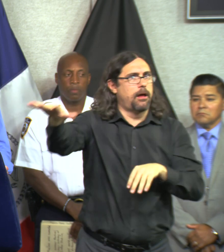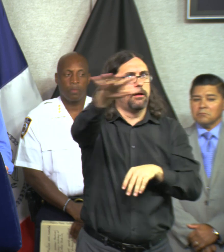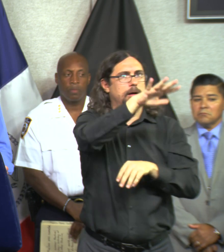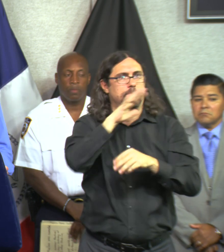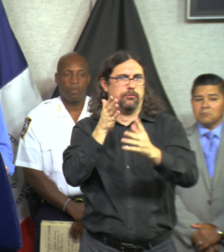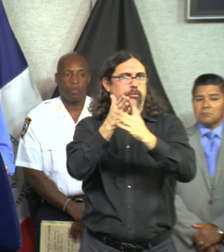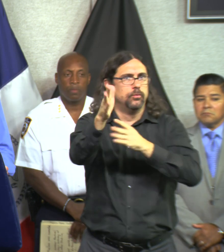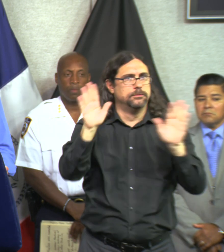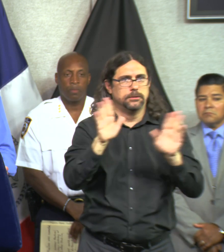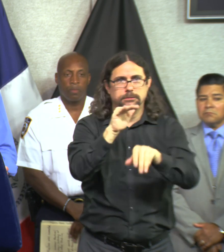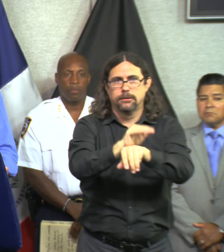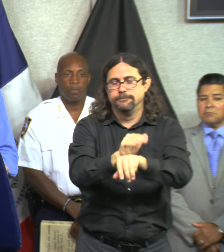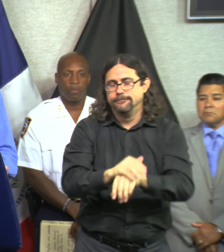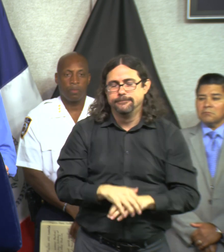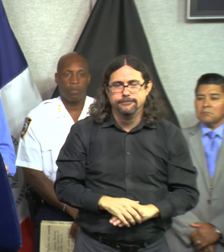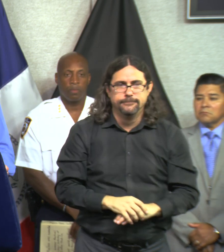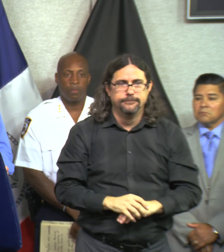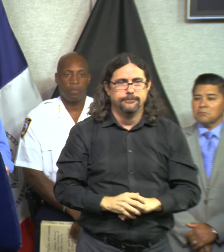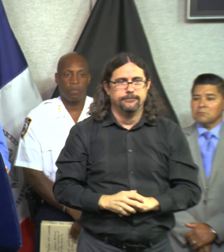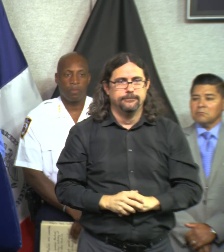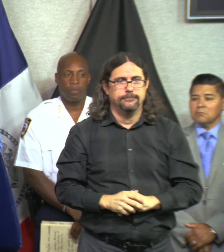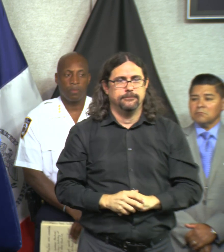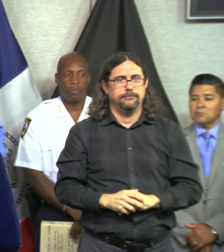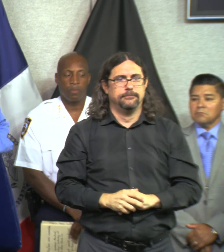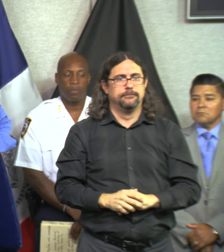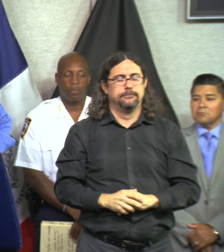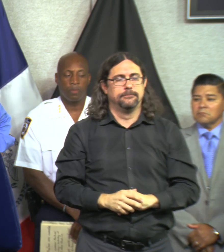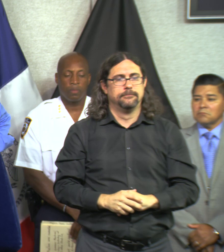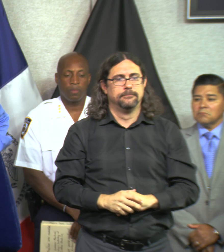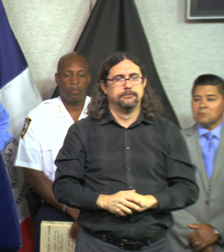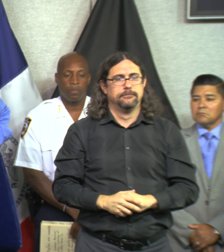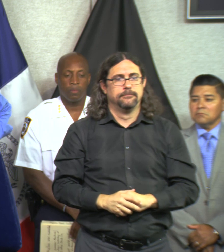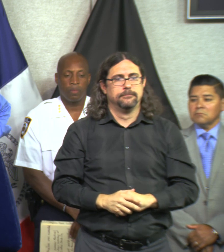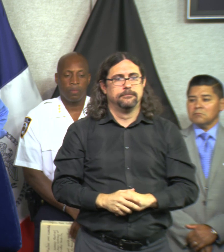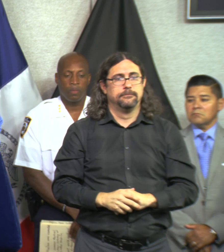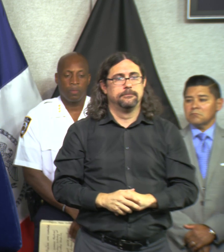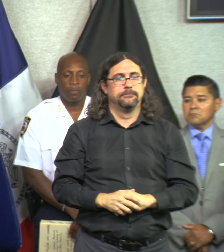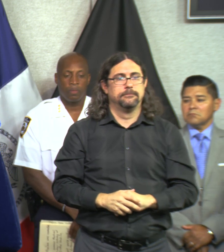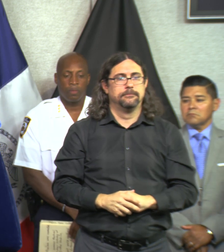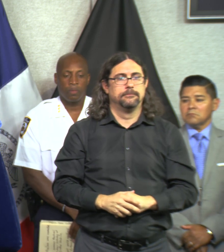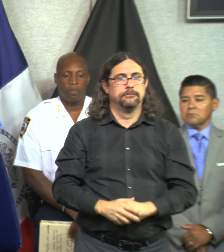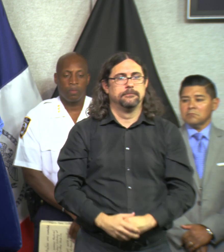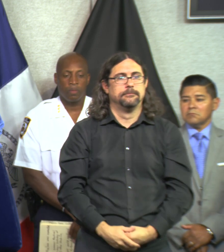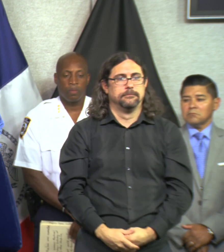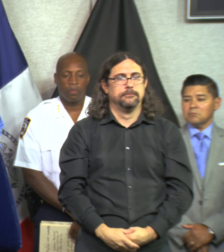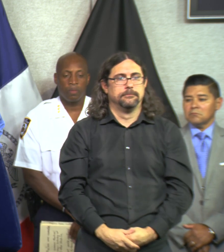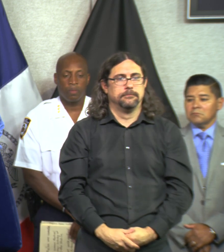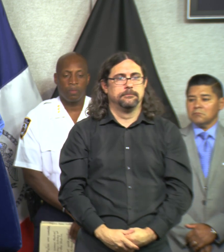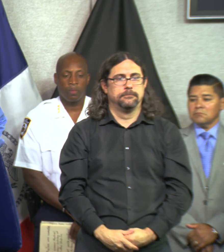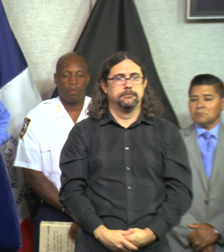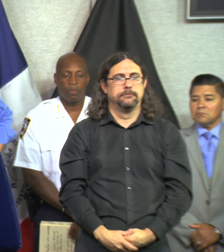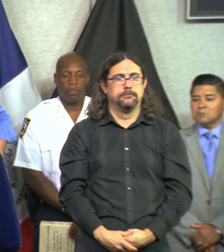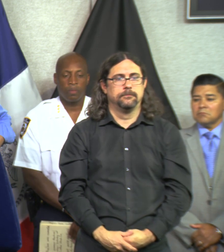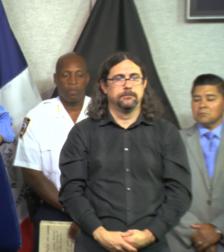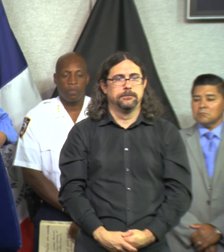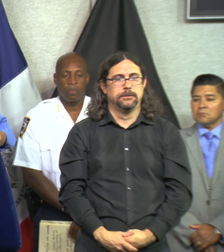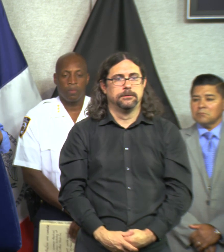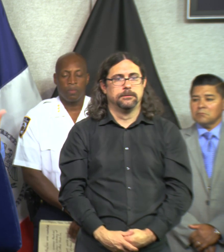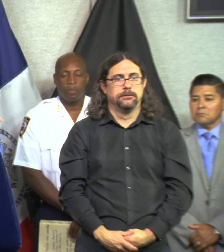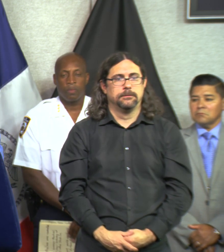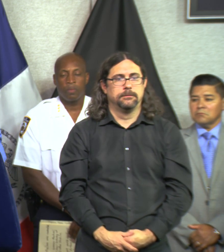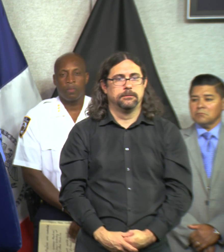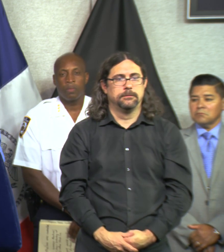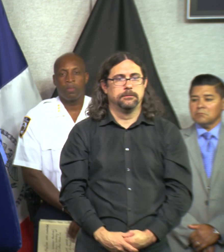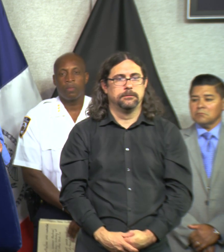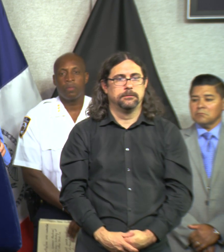the executive order for any place that is primarily used for medical purposes or to serve people with disabilities. And any time, of